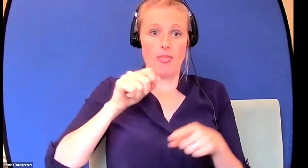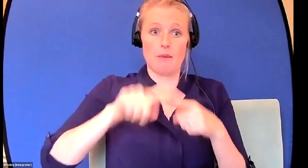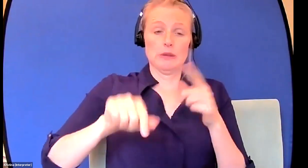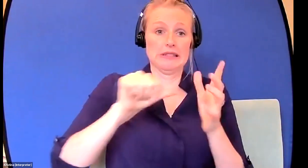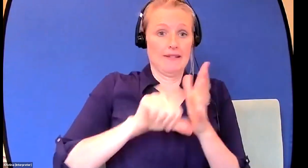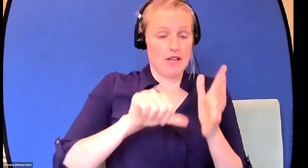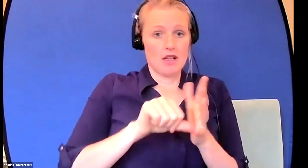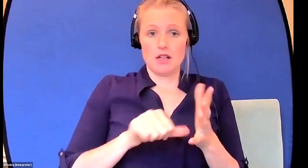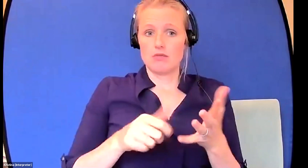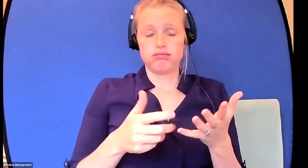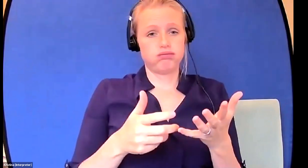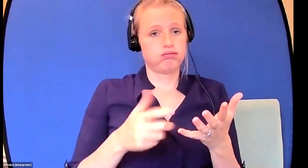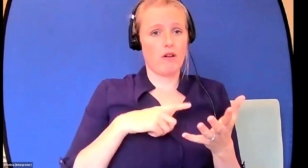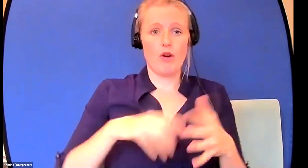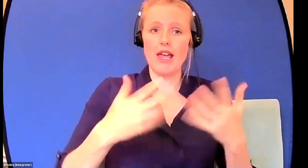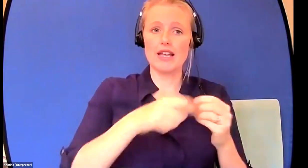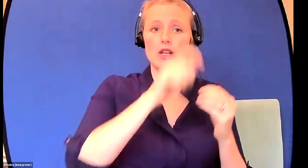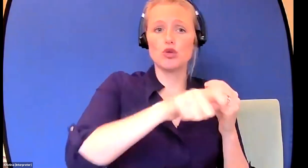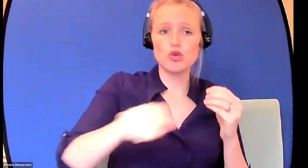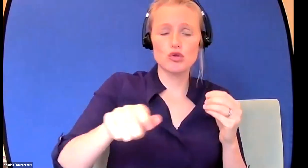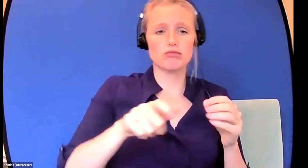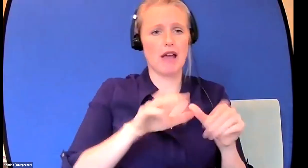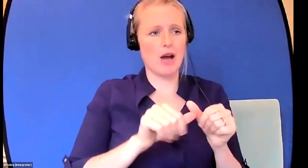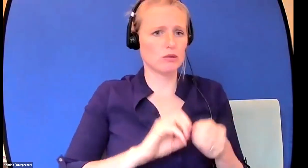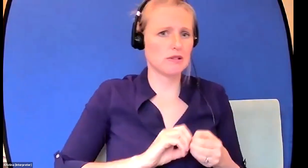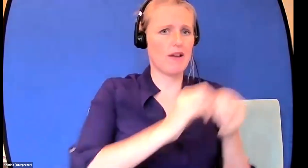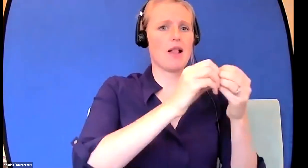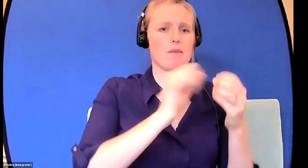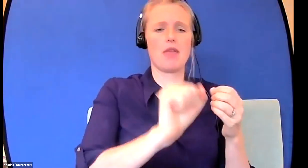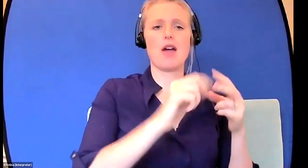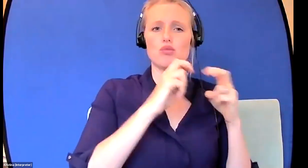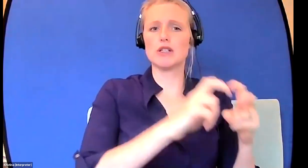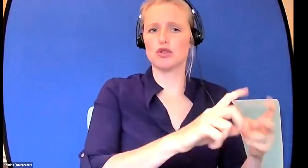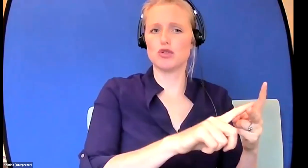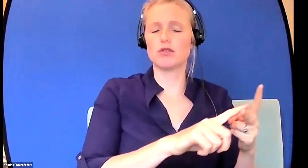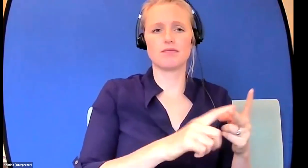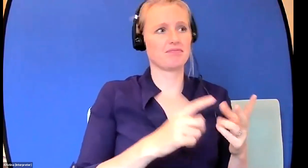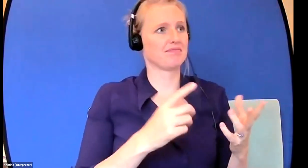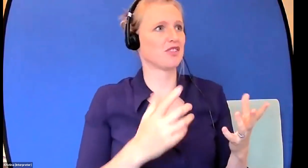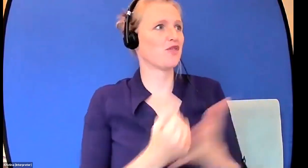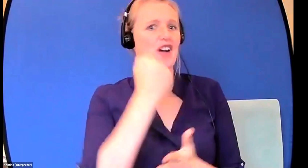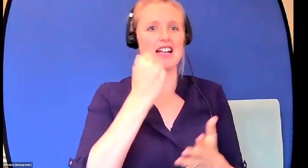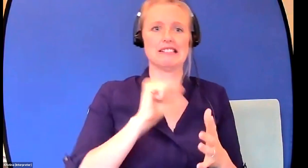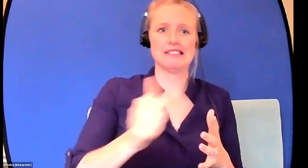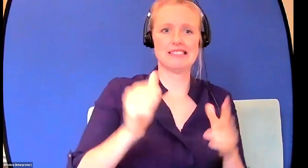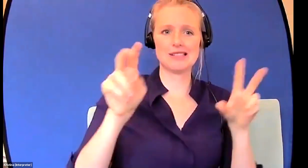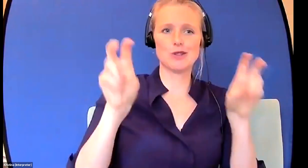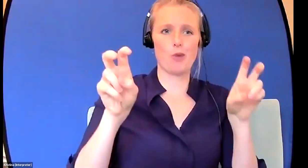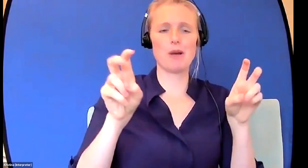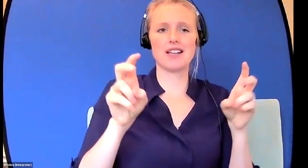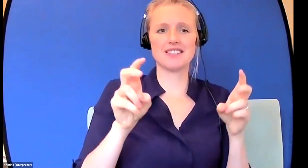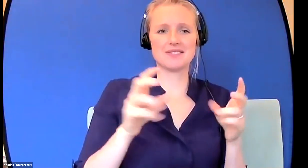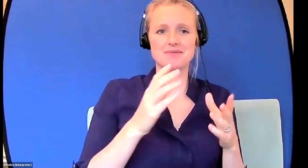for any student in developing their research project is come up with a really good topic and come up